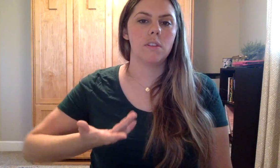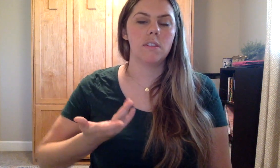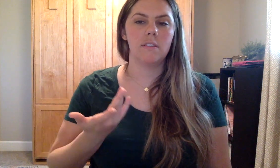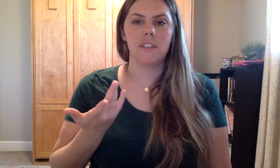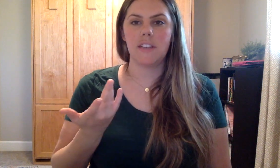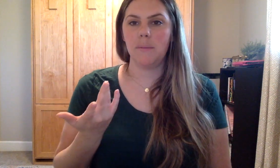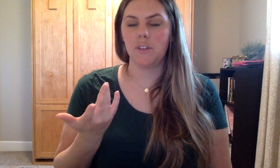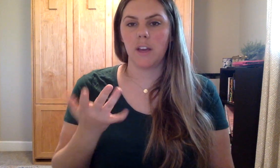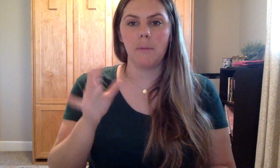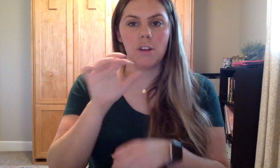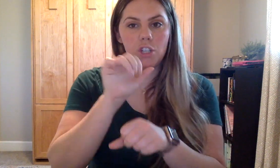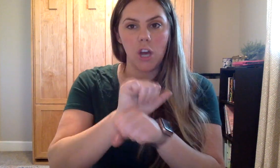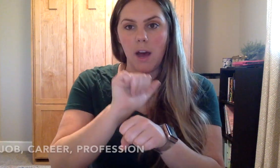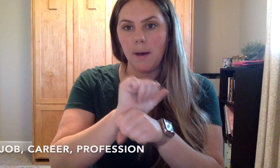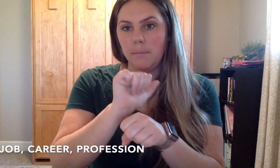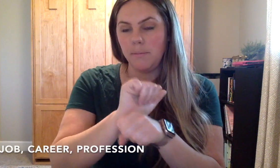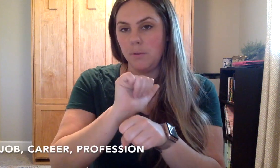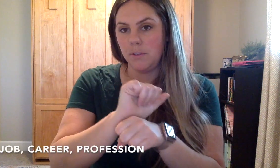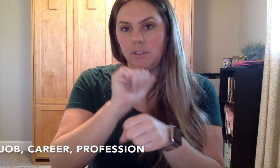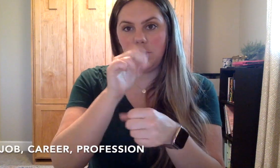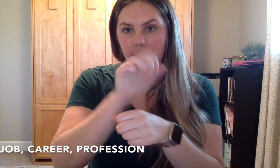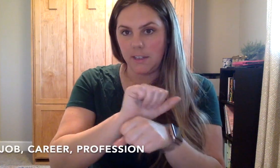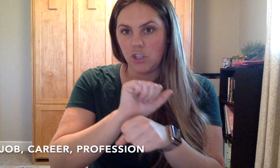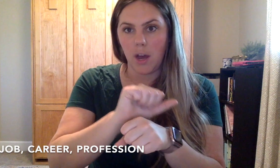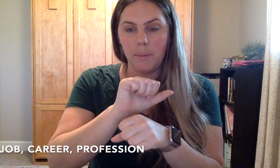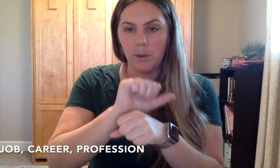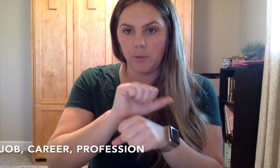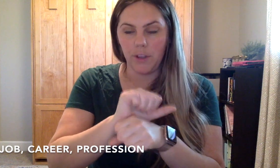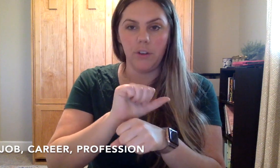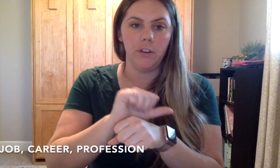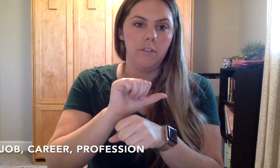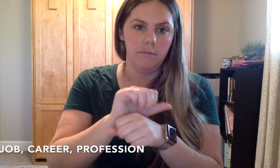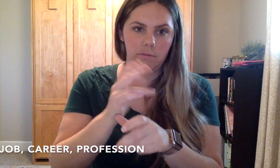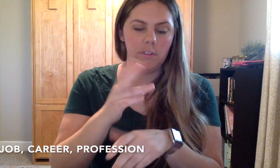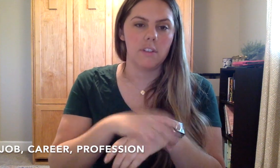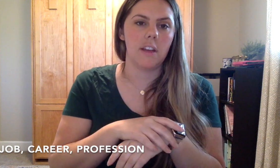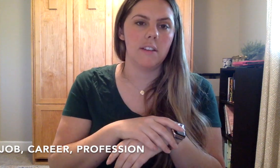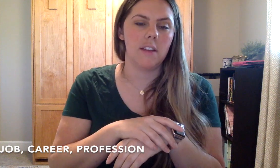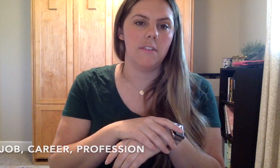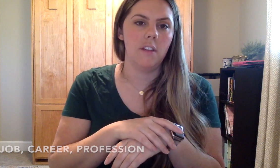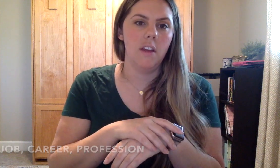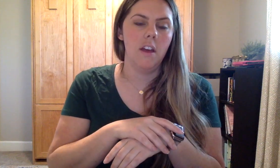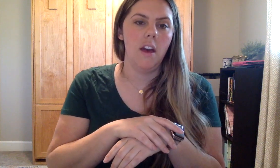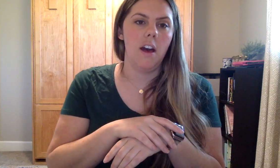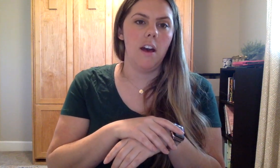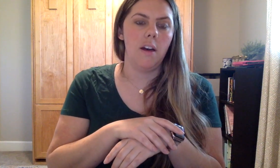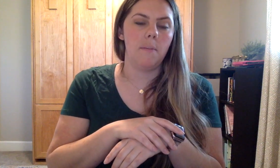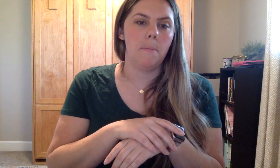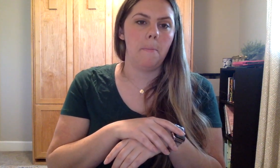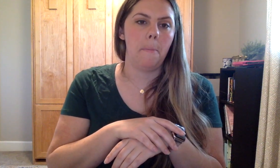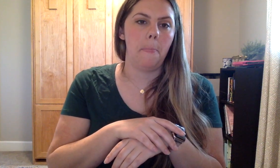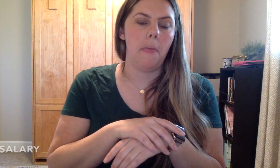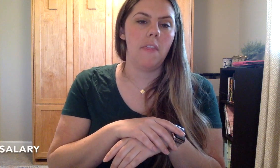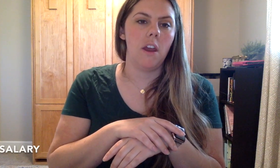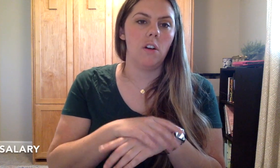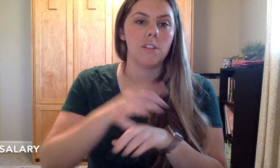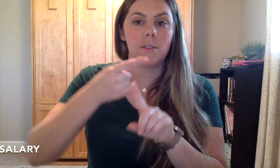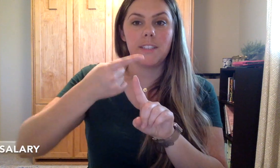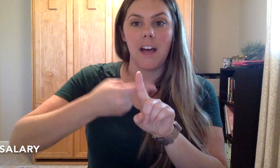Most of the time you're talking about a job, you would sign job, career, this kind of stuff. And then also